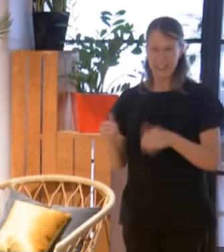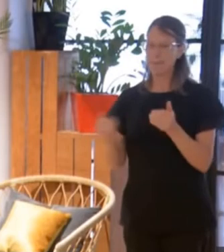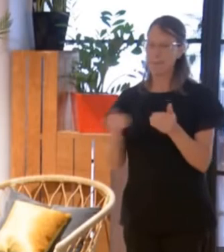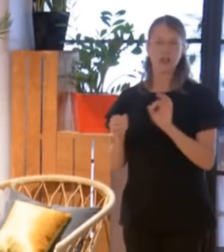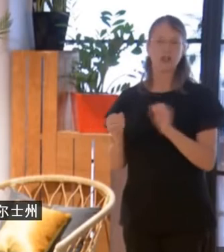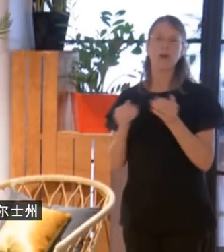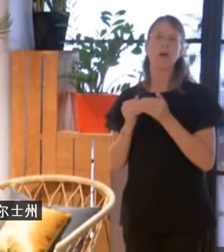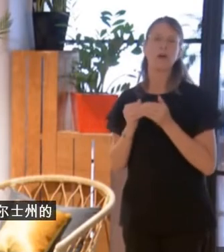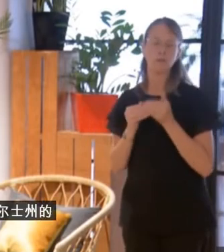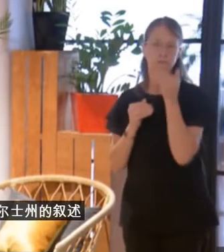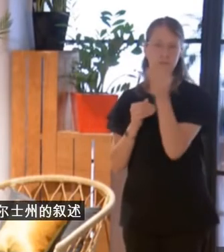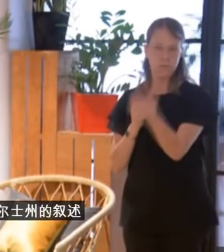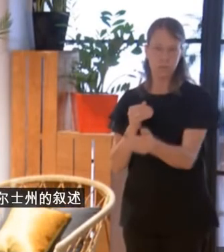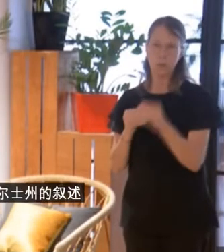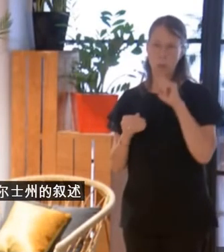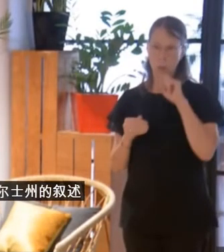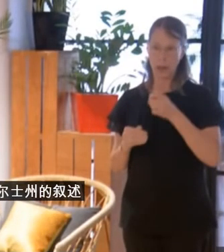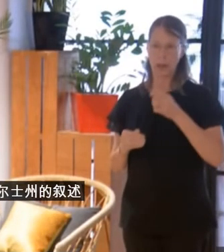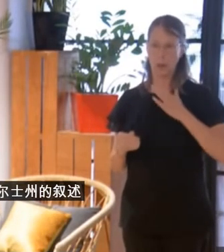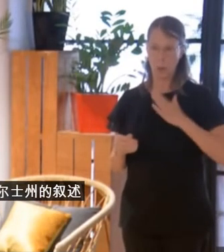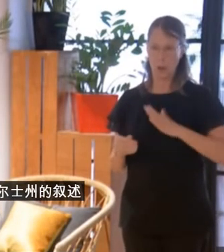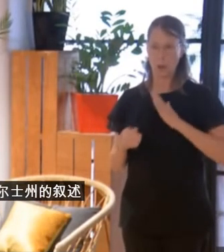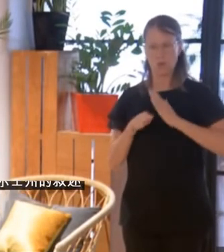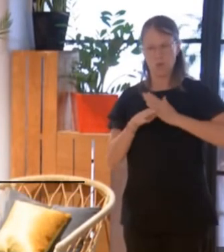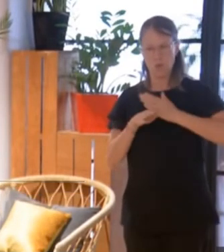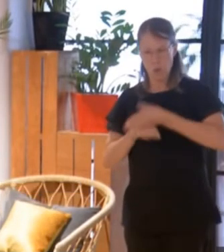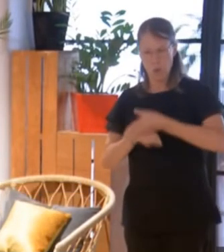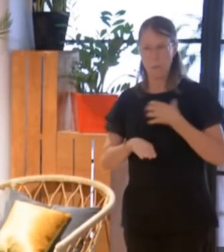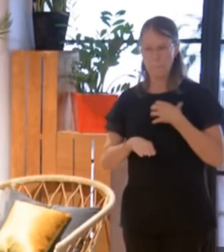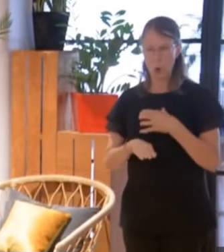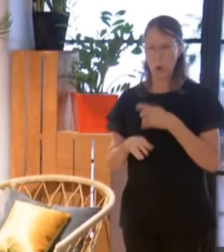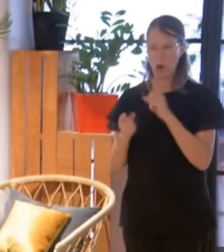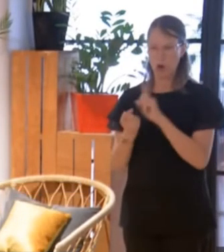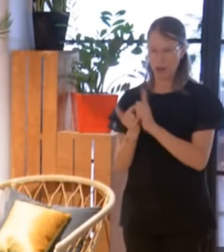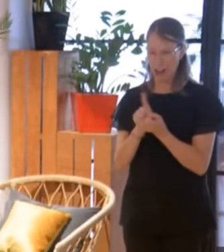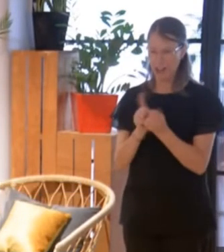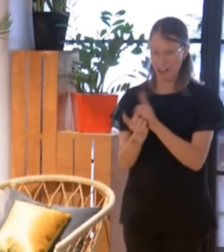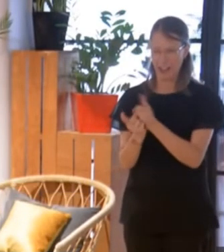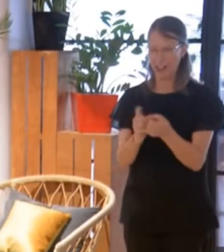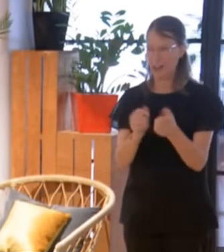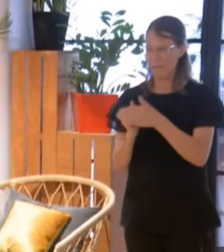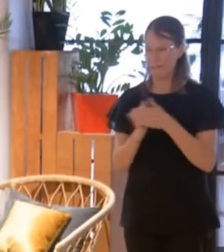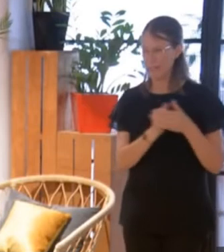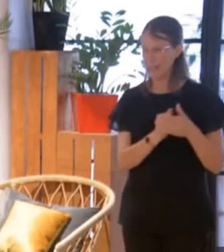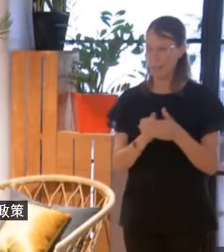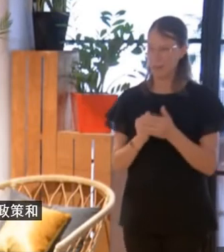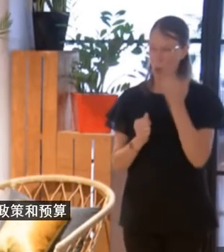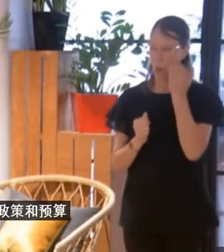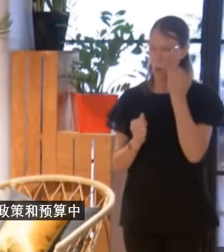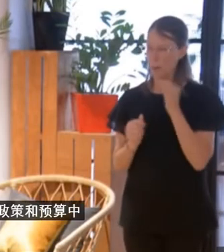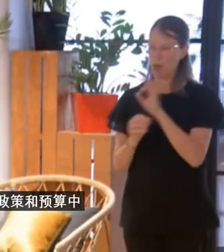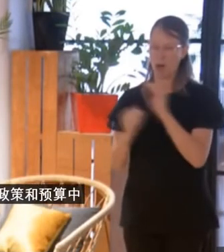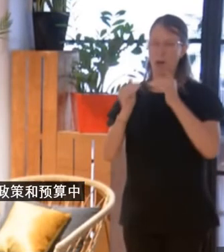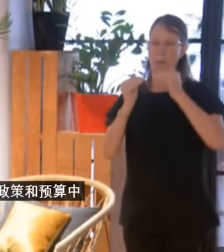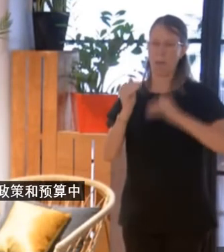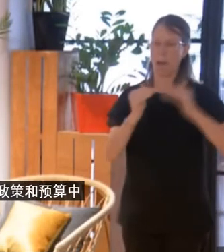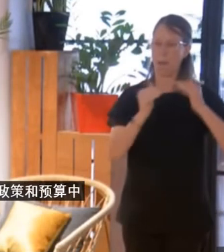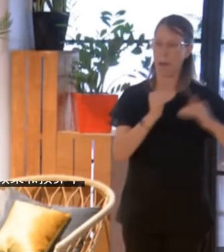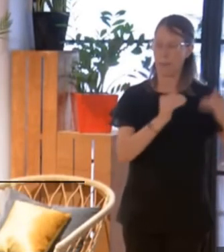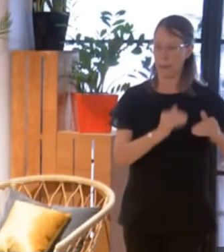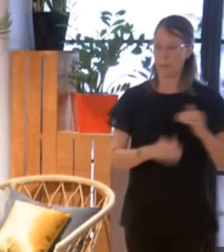Wales, across the next decade, formal work to be done on the structural disadvantages that women face that will be seen in broader policy and budgets to